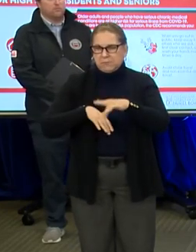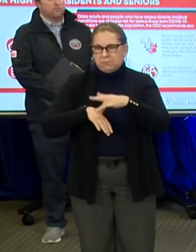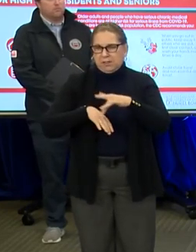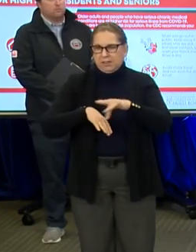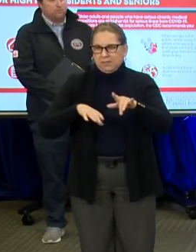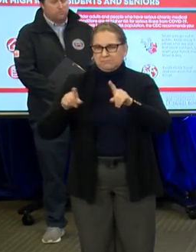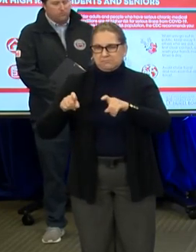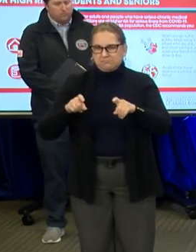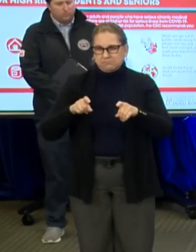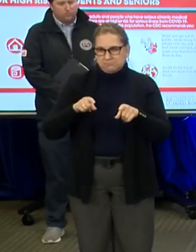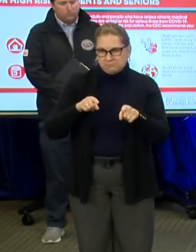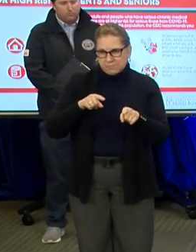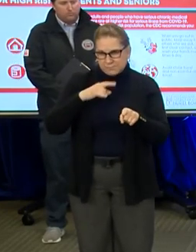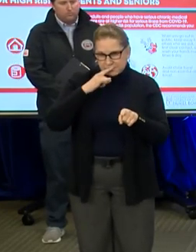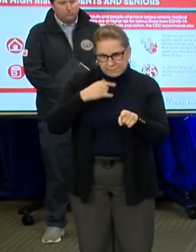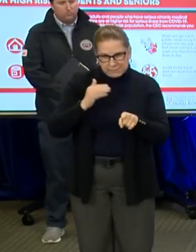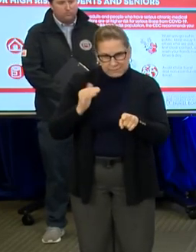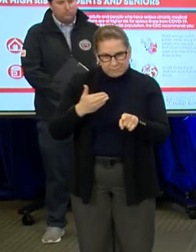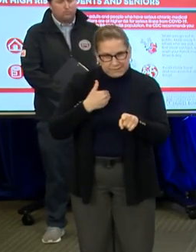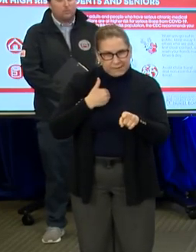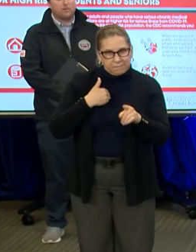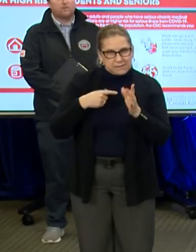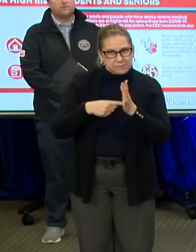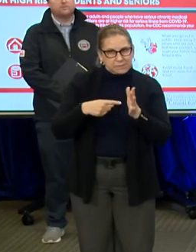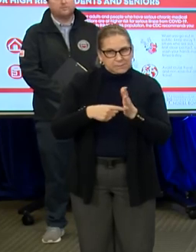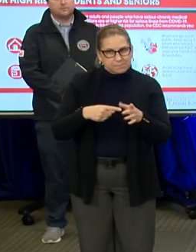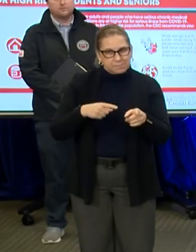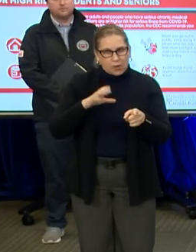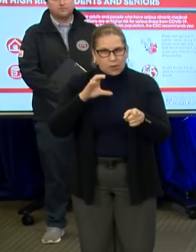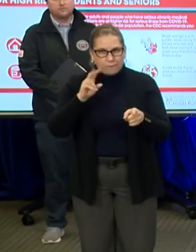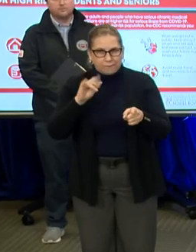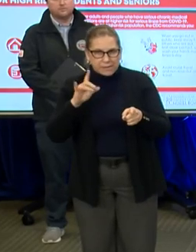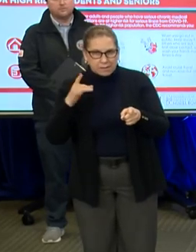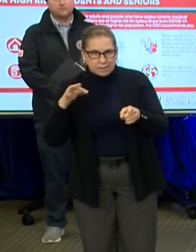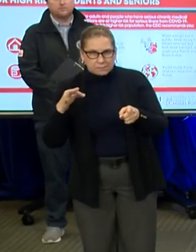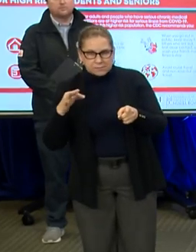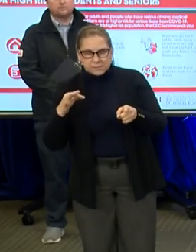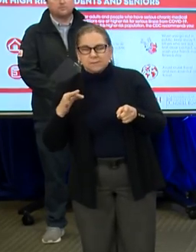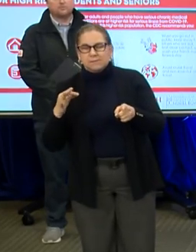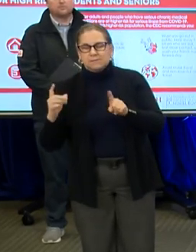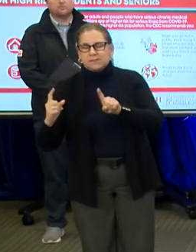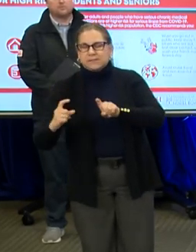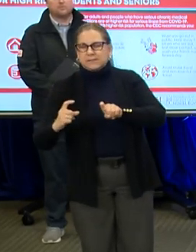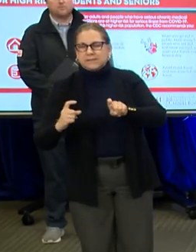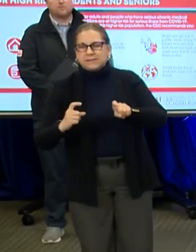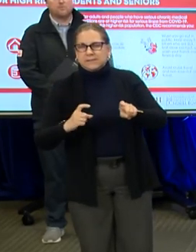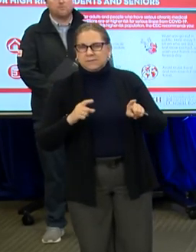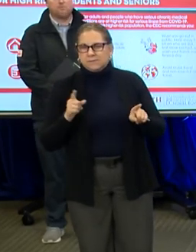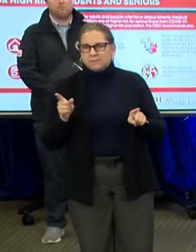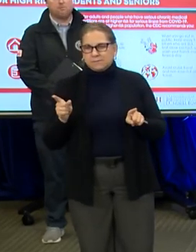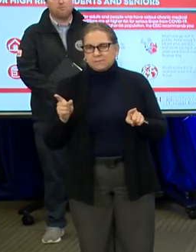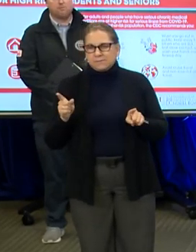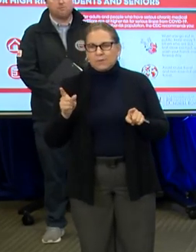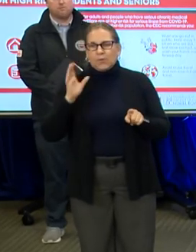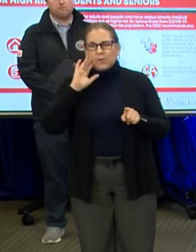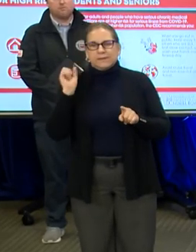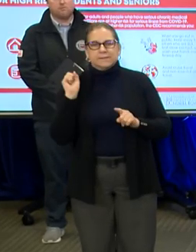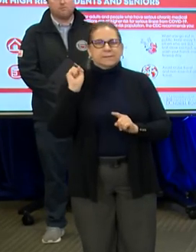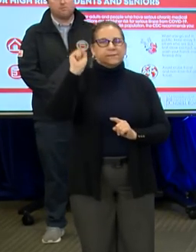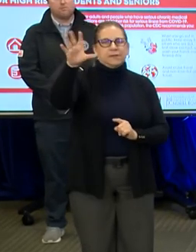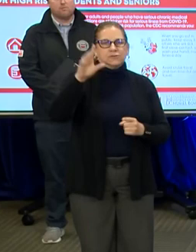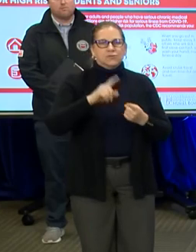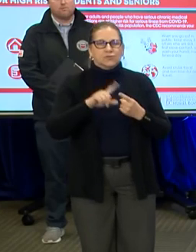having symptoms of COVID-19. The specimens are collected and sent off-site to the program's laboratory partner,